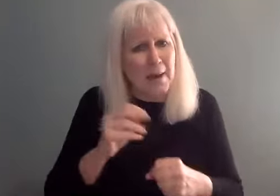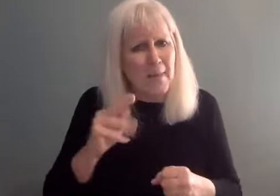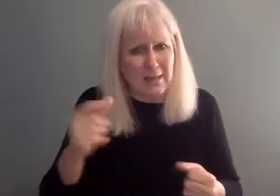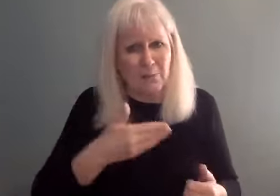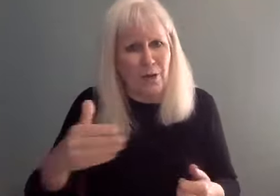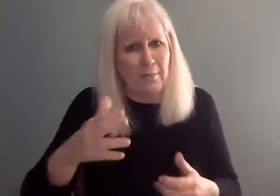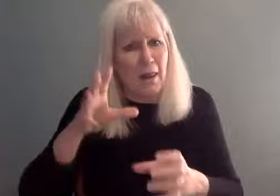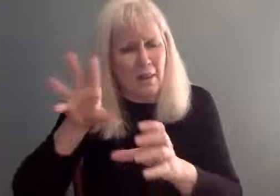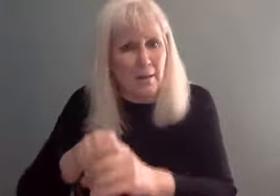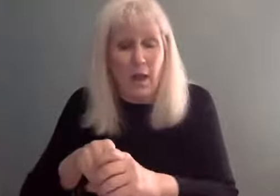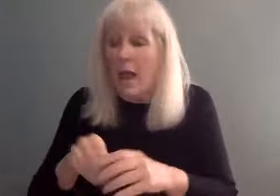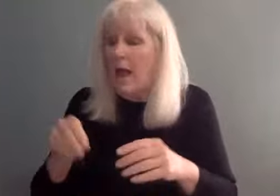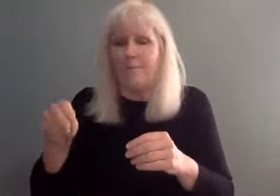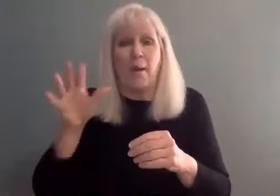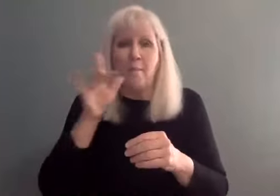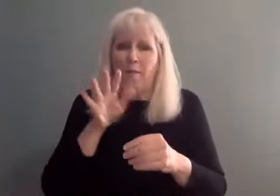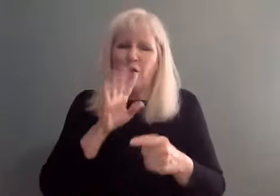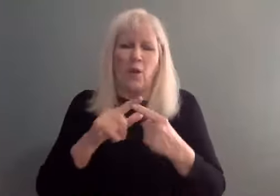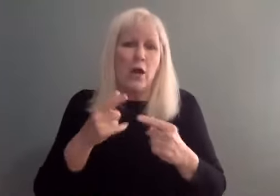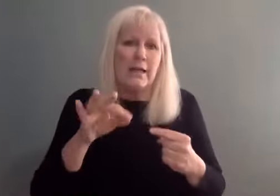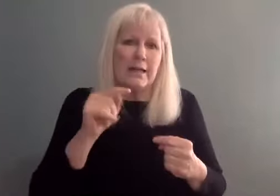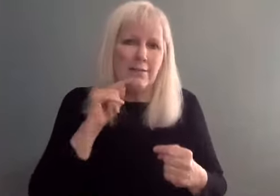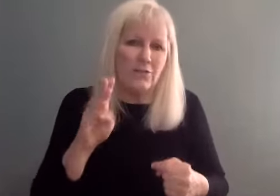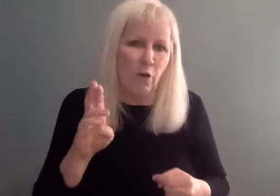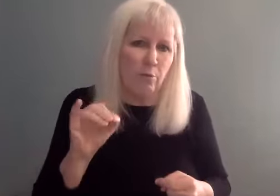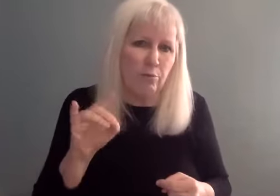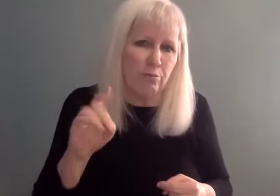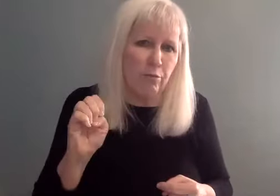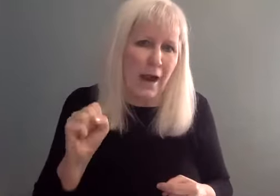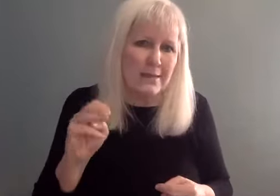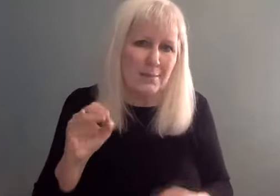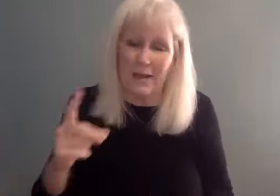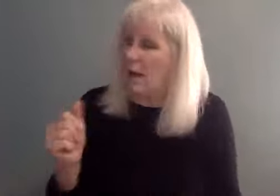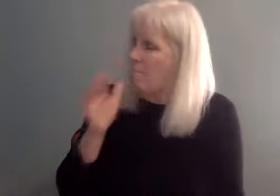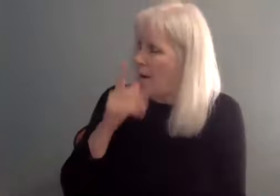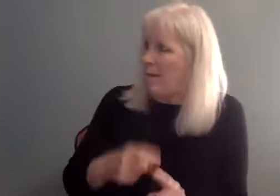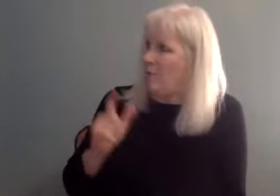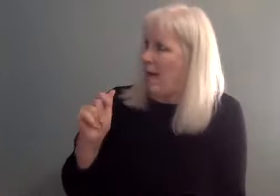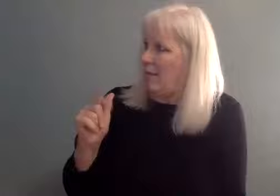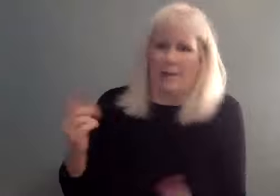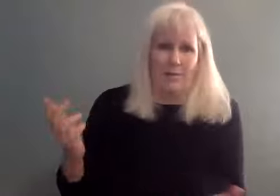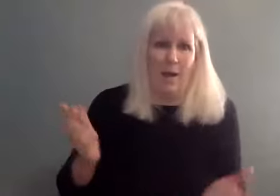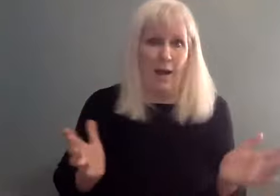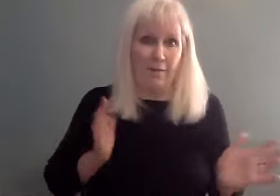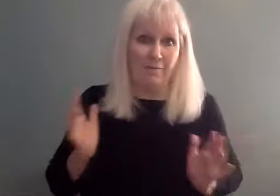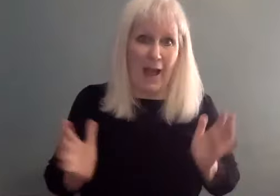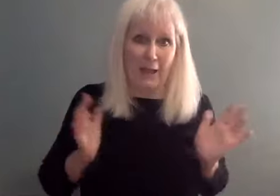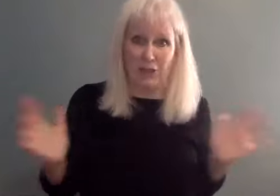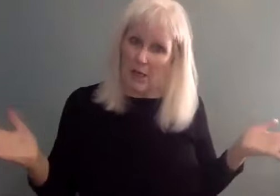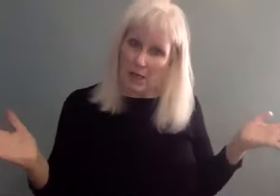the gifts for the bridesmaids. And I'm thinking, "Mother, I'm from LA. Come on. Fashionista. I just got off the plane. I'll help you.